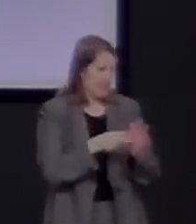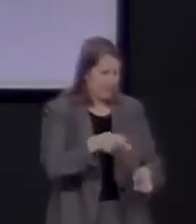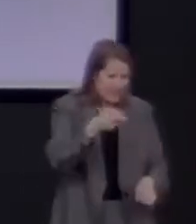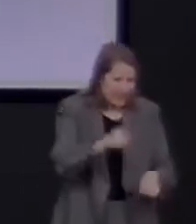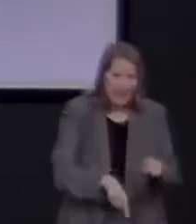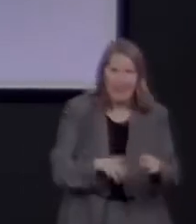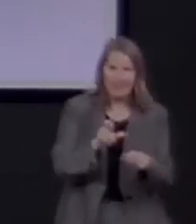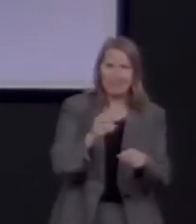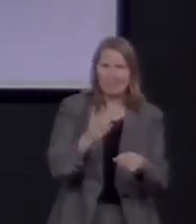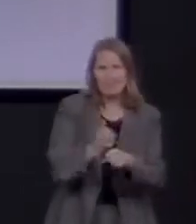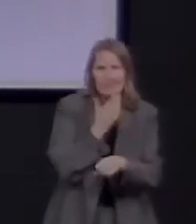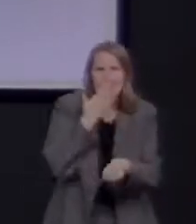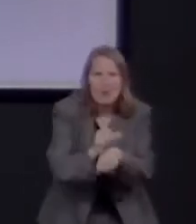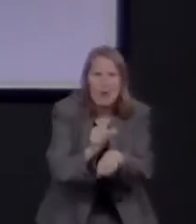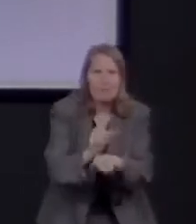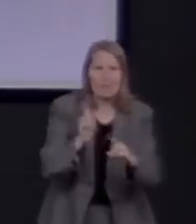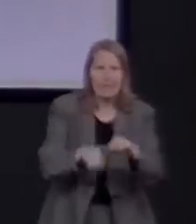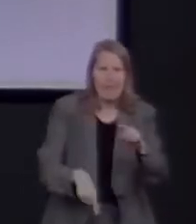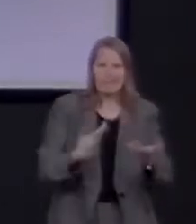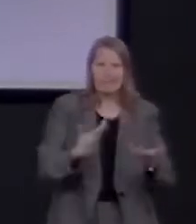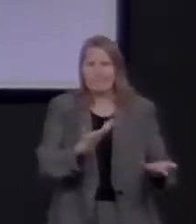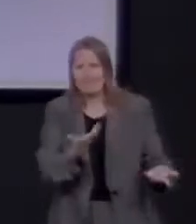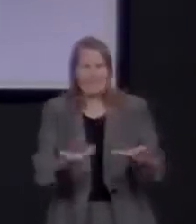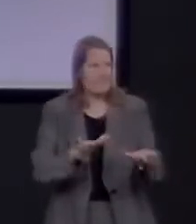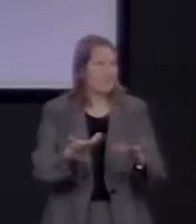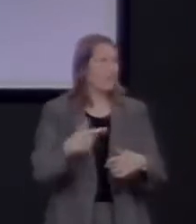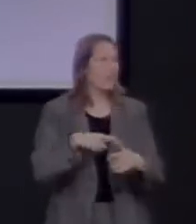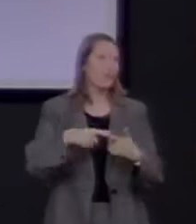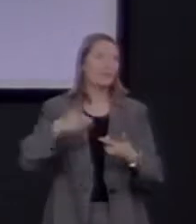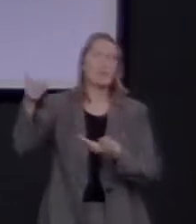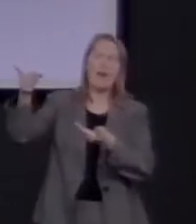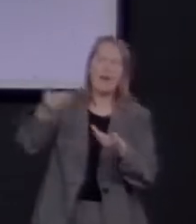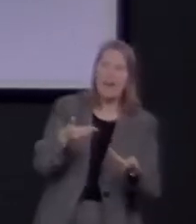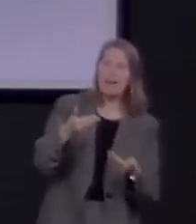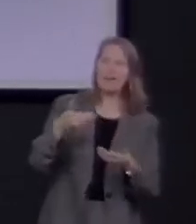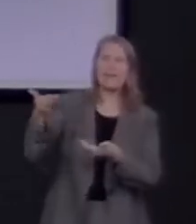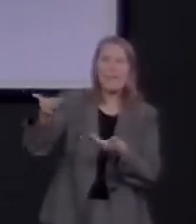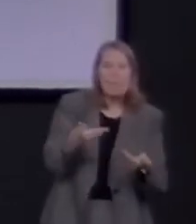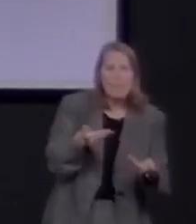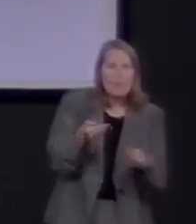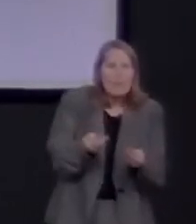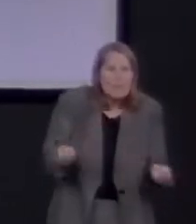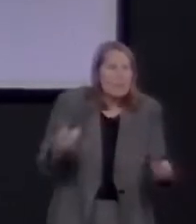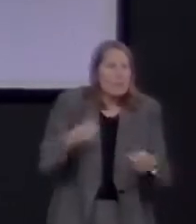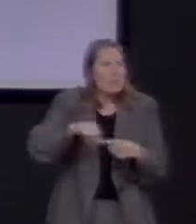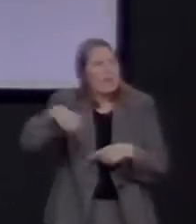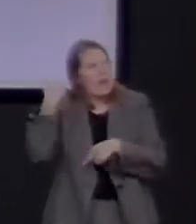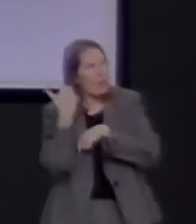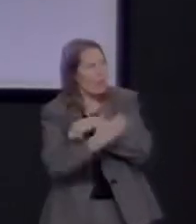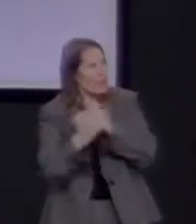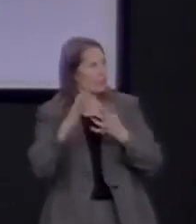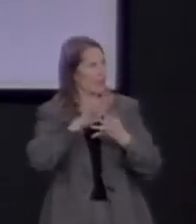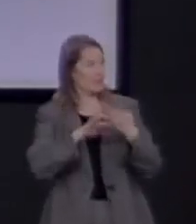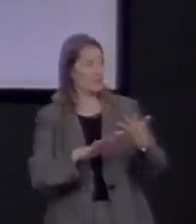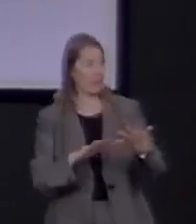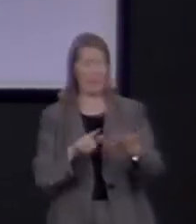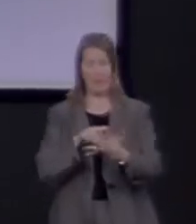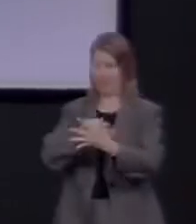certain positions, having to import them from other countries and so forth. So again, evidence for